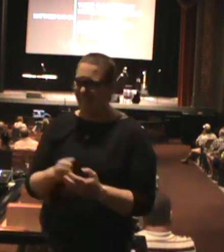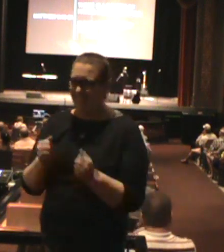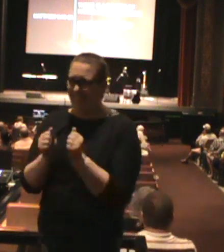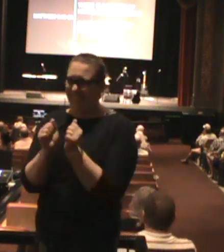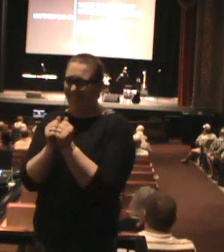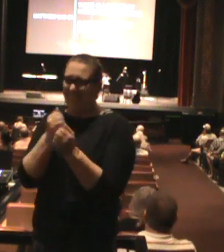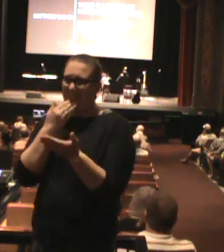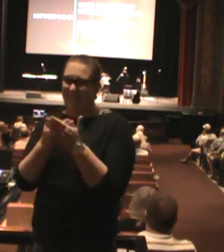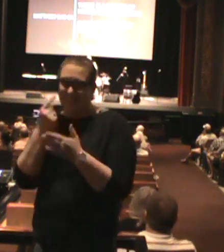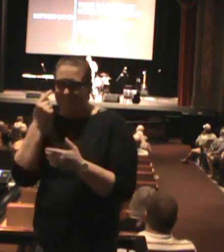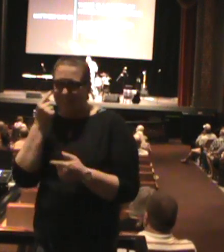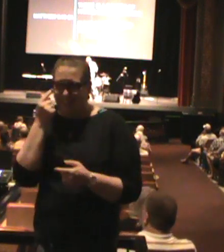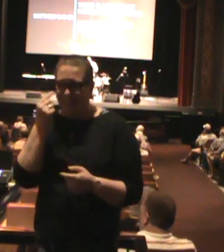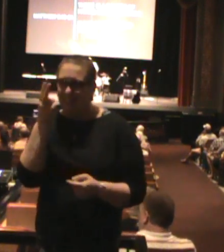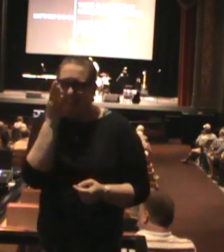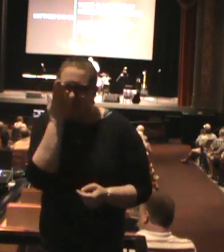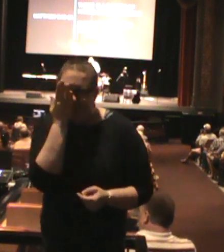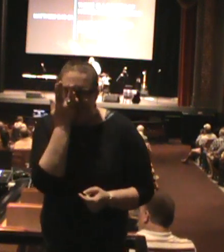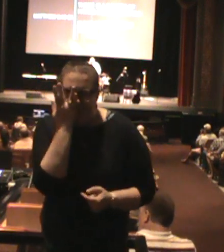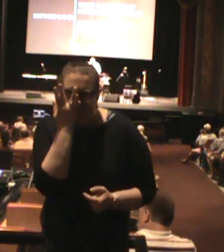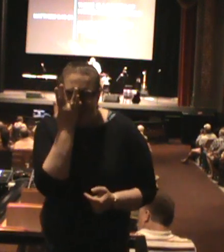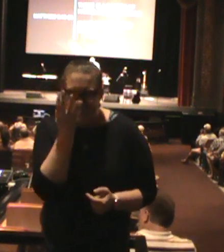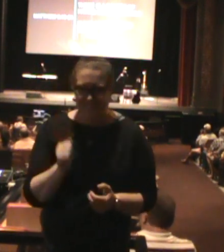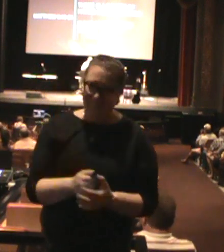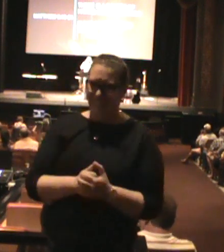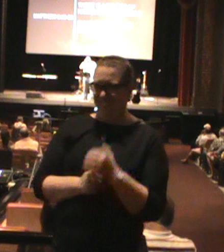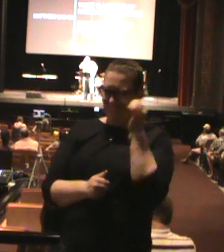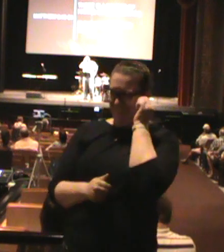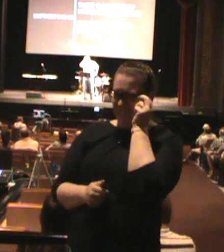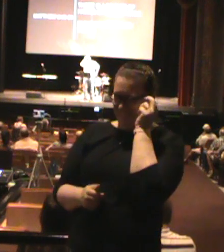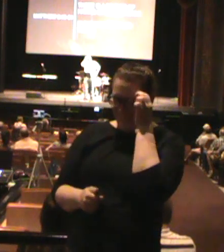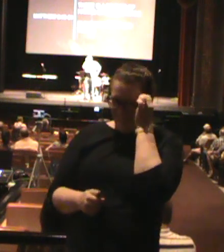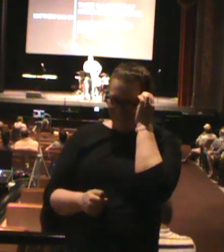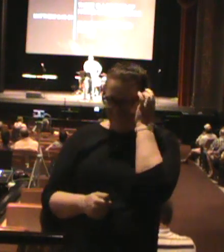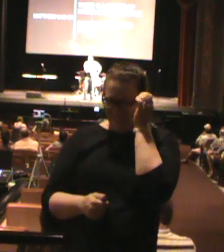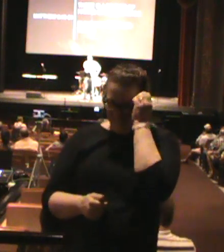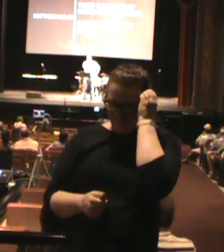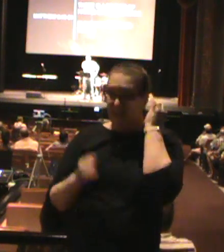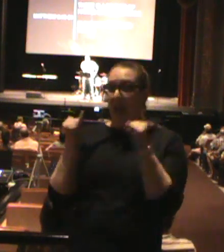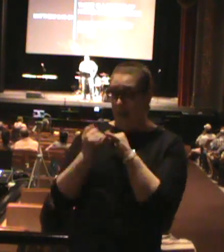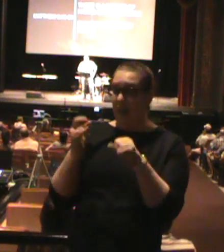At least we got some honest people in here, right? So you know what I'm talking about. So